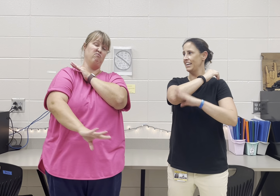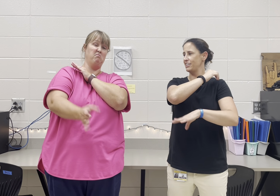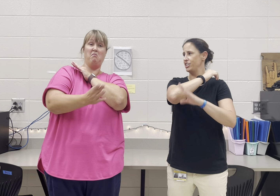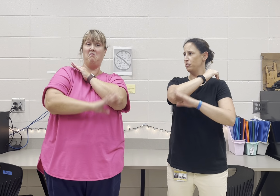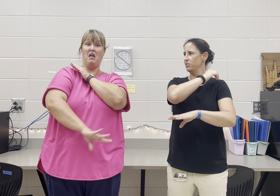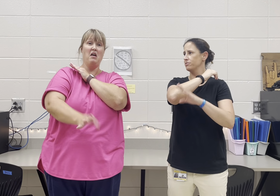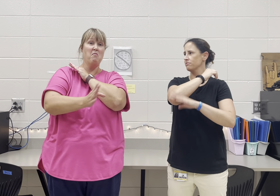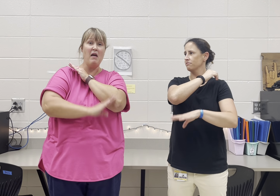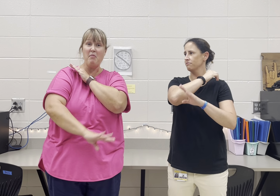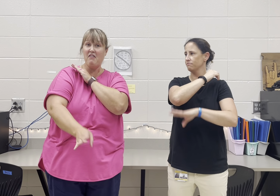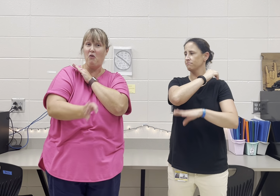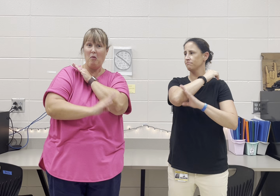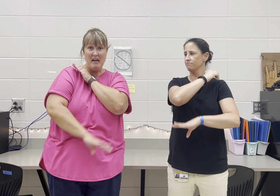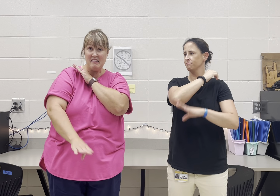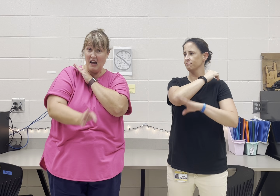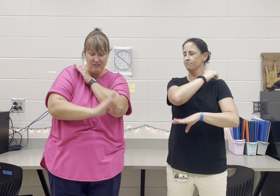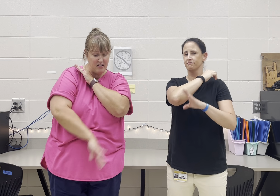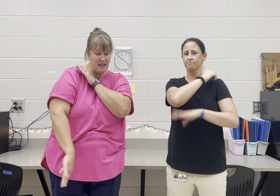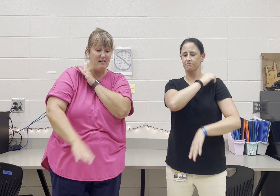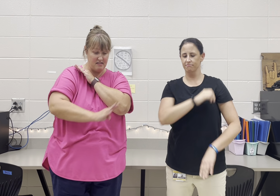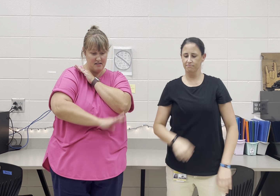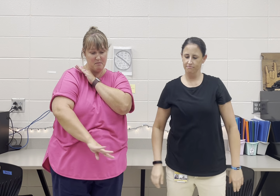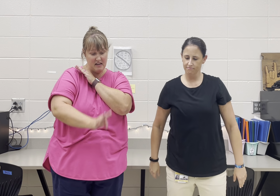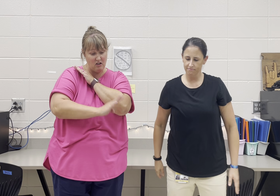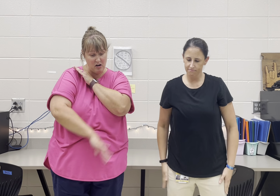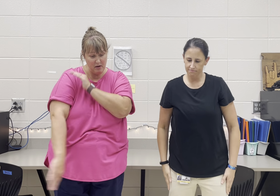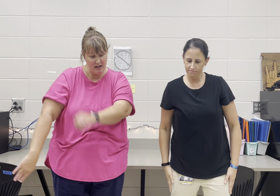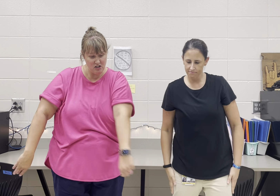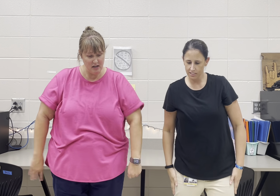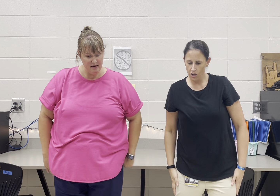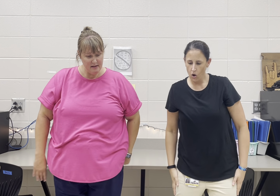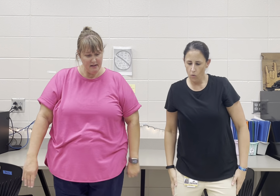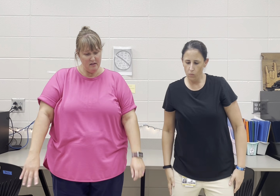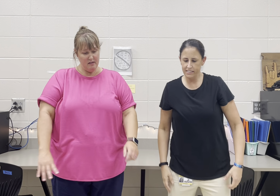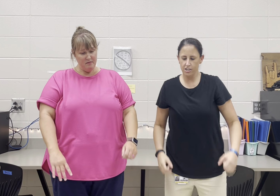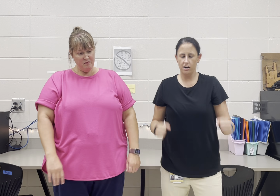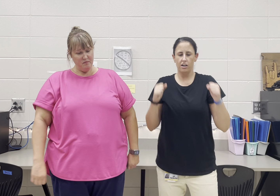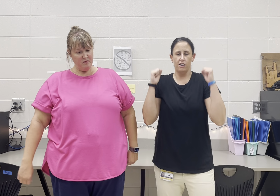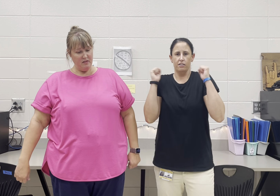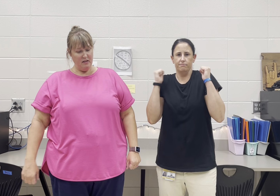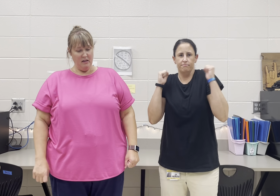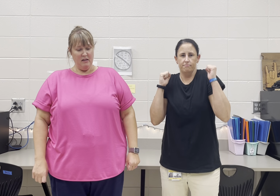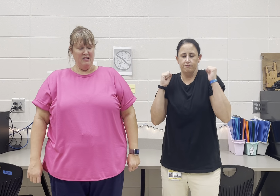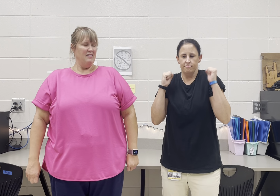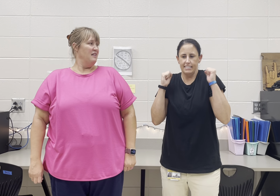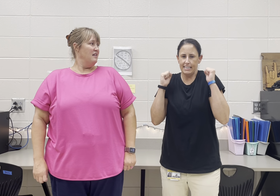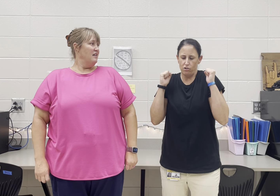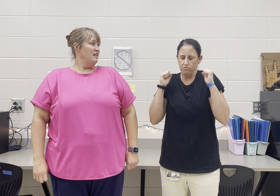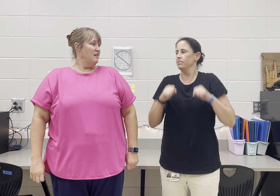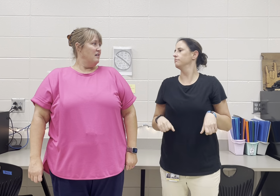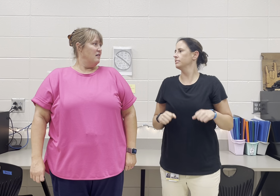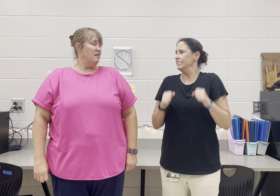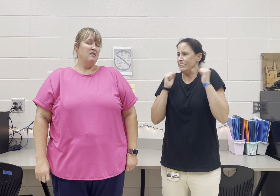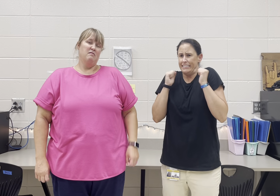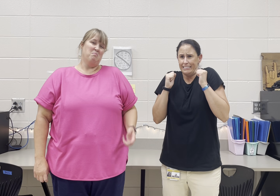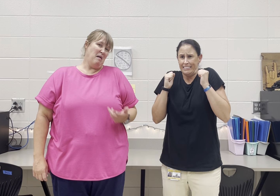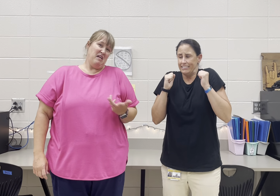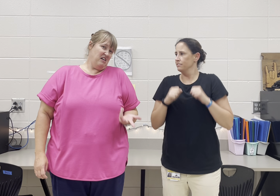Ashy elbows. maybe 4 weeks of. Yes, makes our elbows ash. Winter. It's out. Maybe a couple of